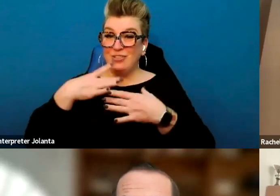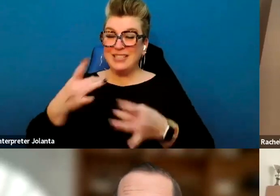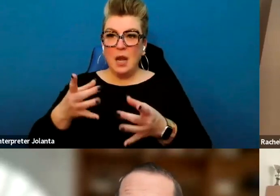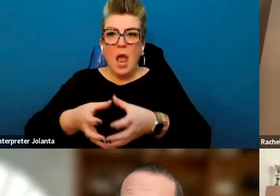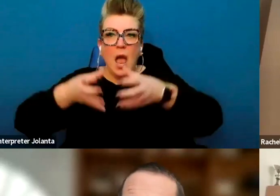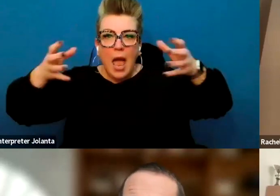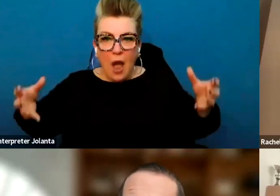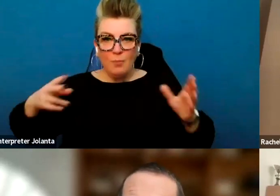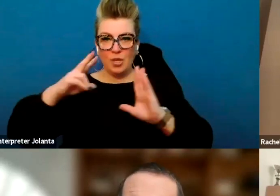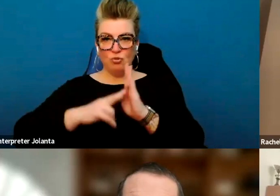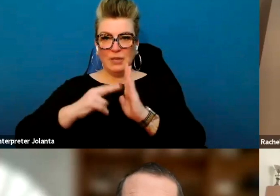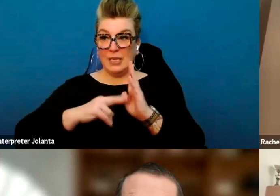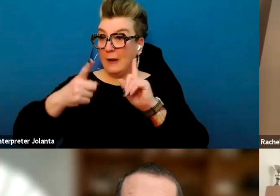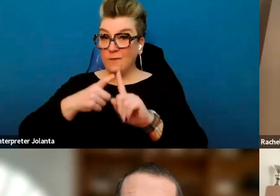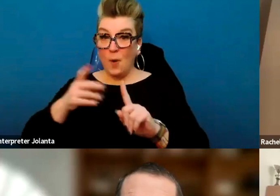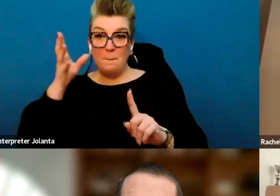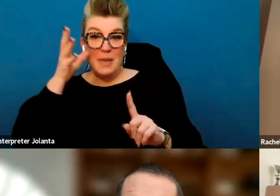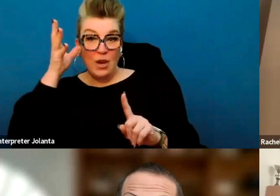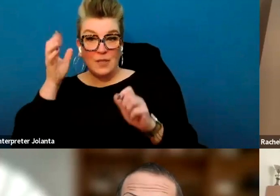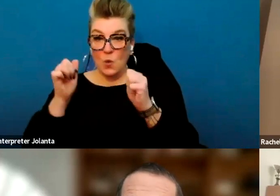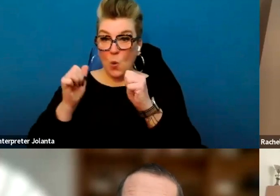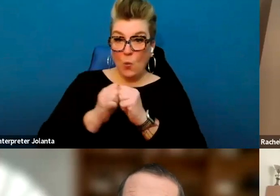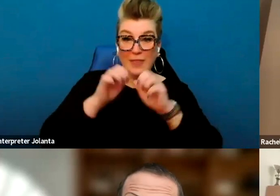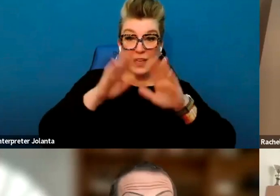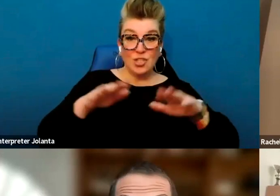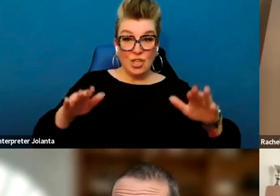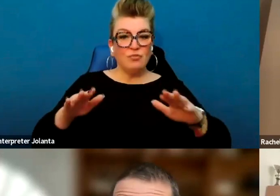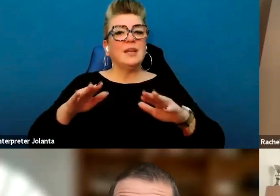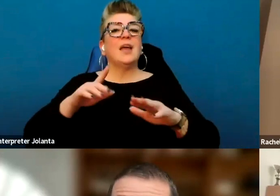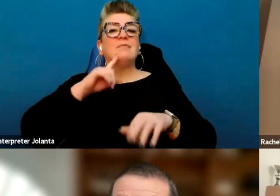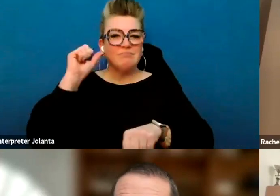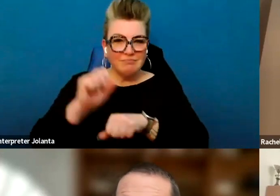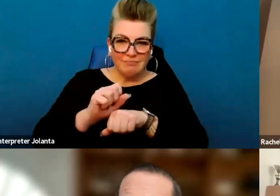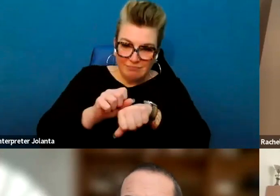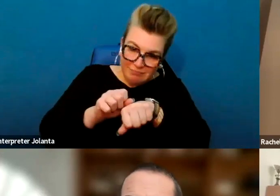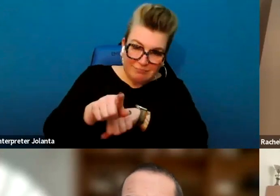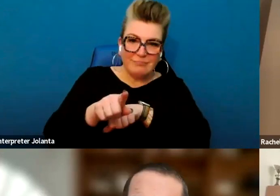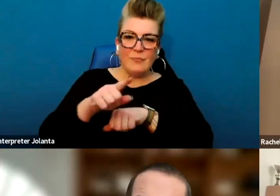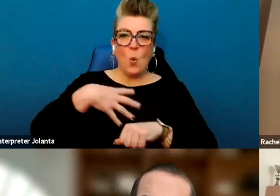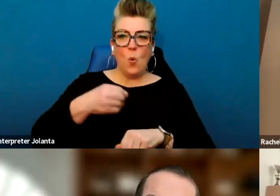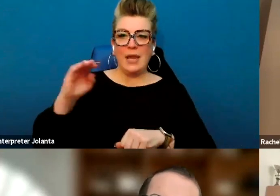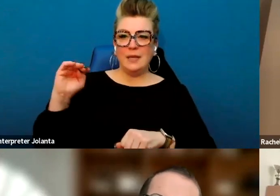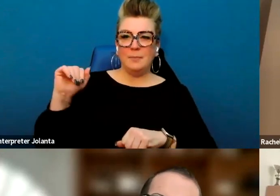to child is associated with, white matter integrity